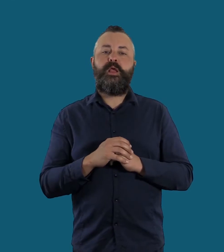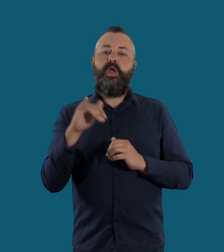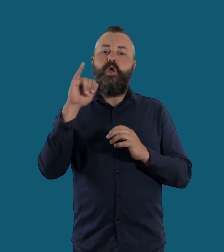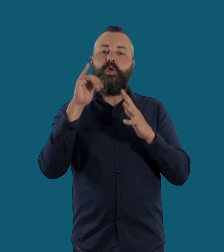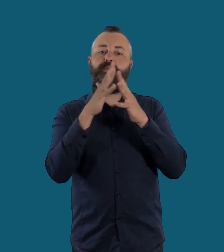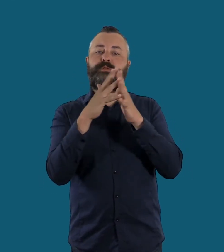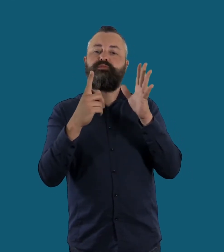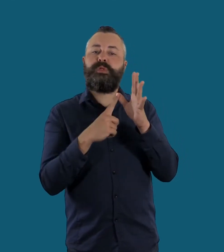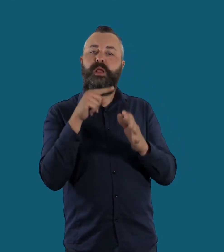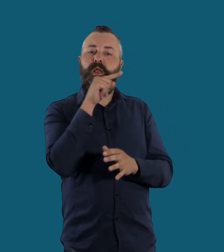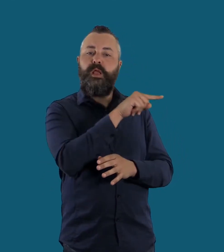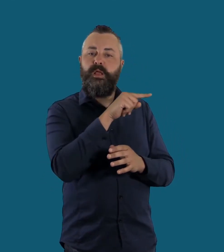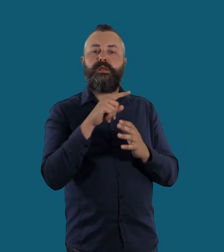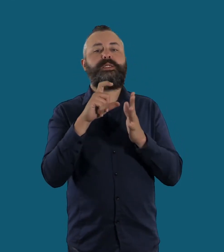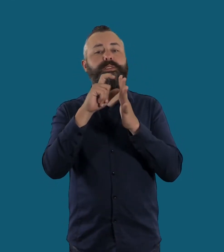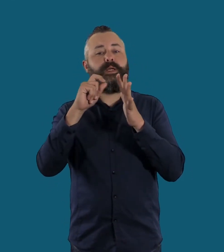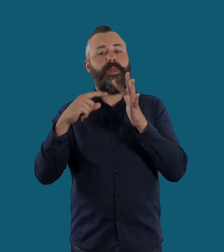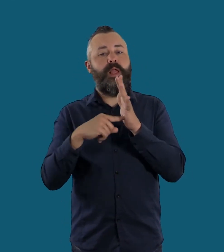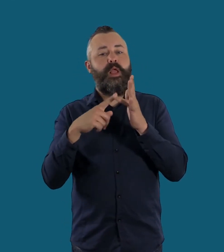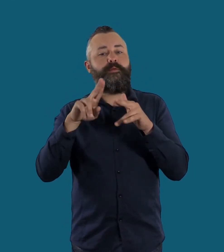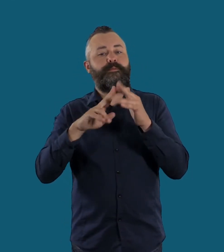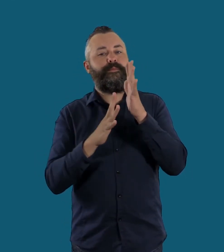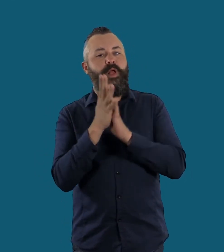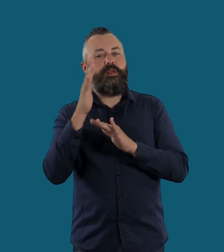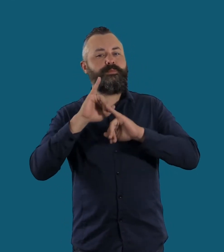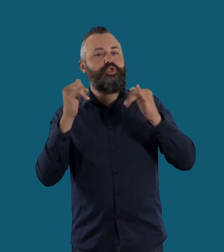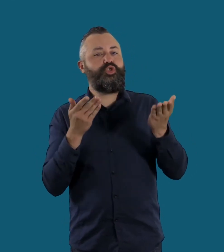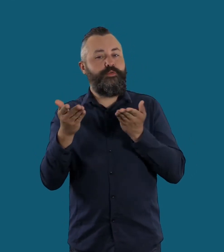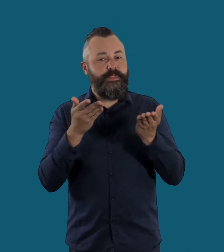For Western Australia, Department of Fire and Emergency Services.